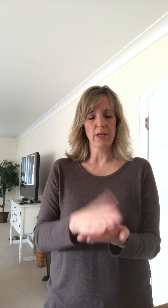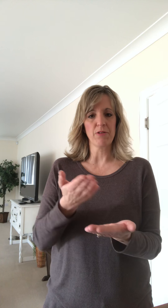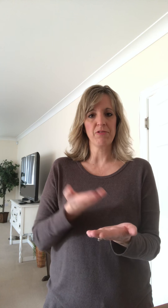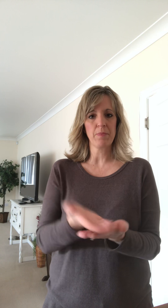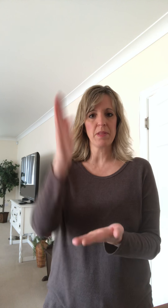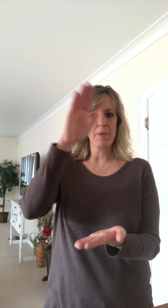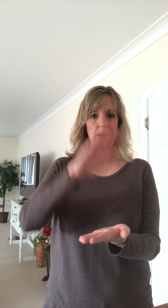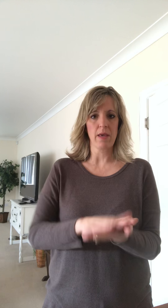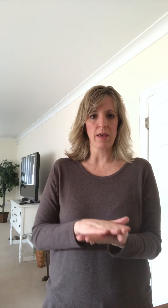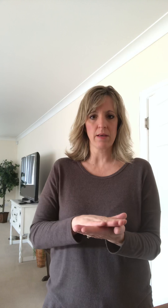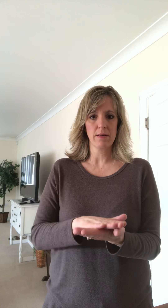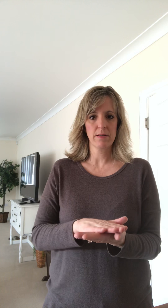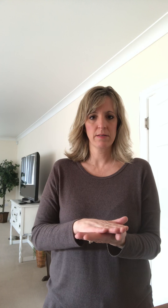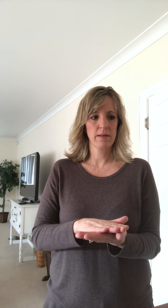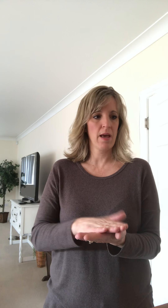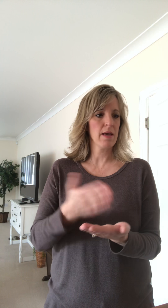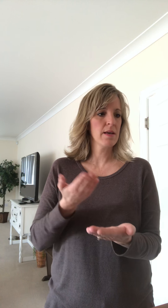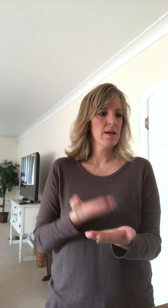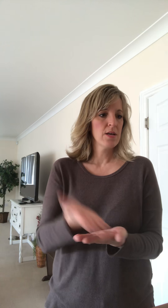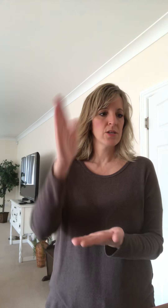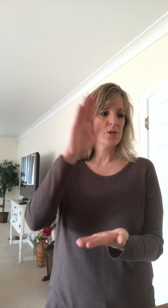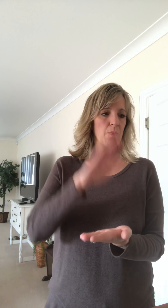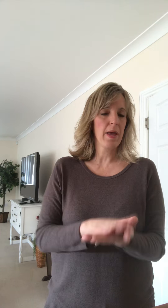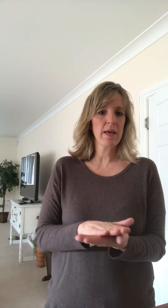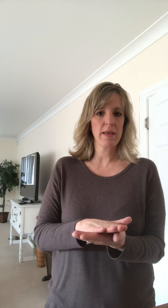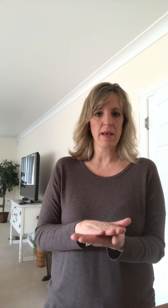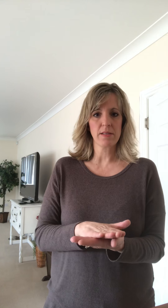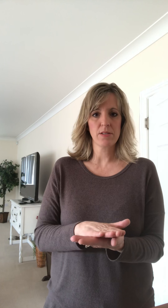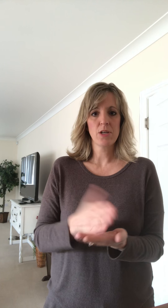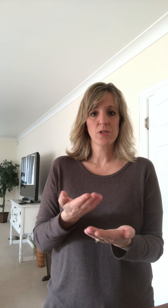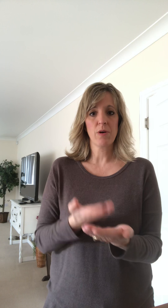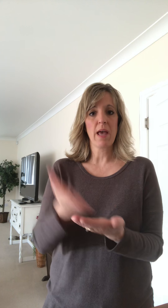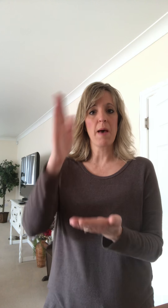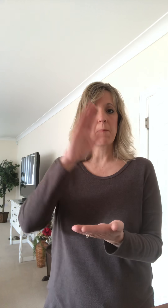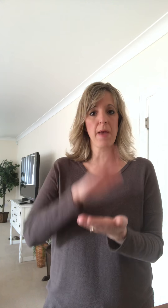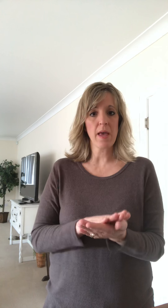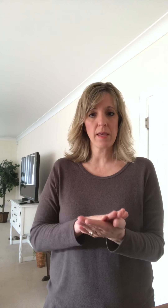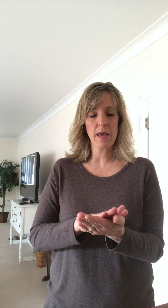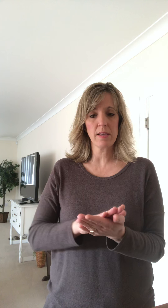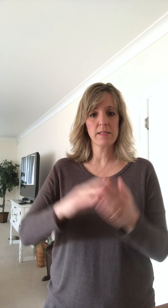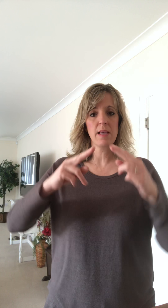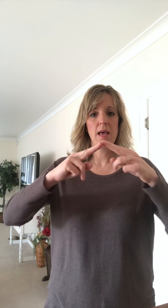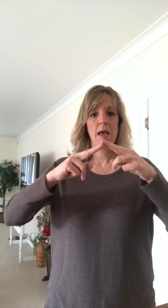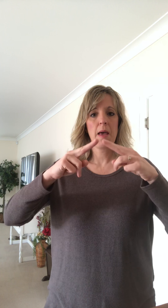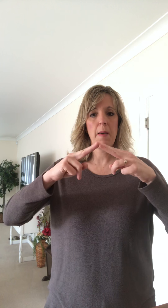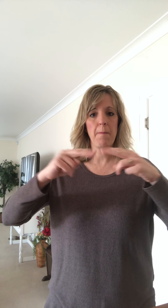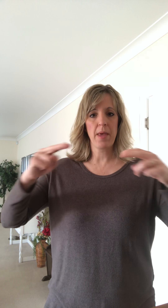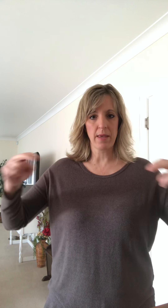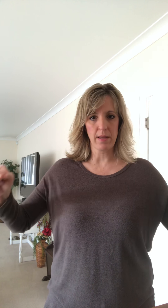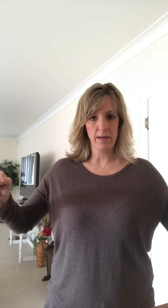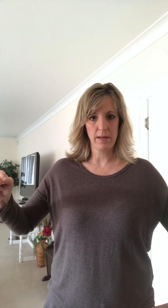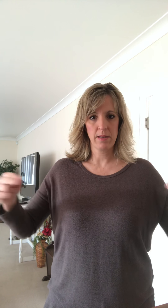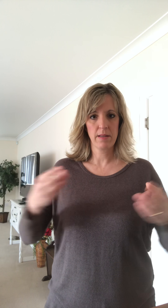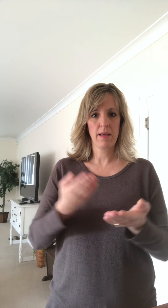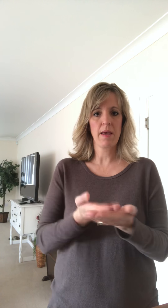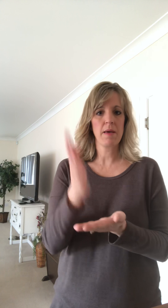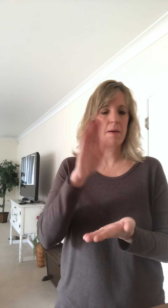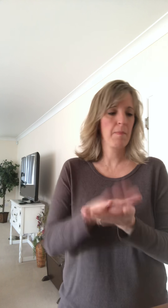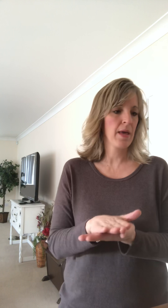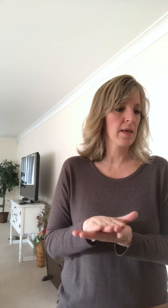you're flipping the pancake. Okay, so pancakes. So I had pancakes and bacon. Okay,